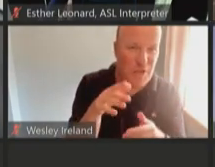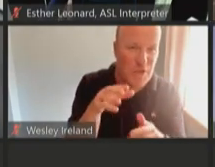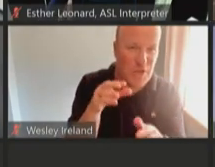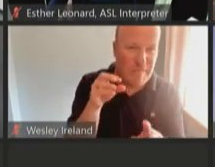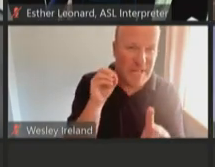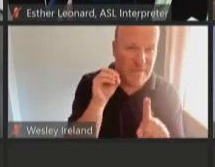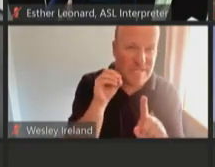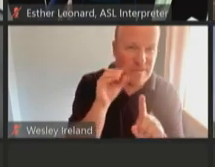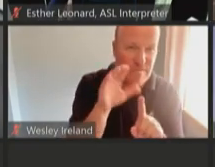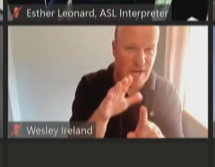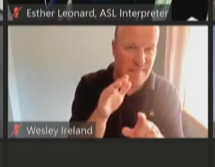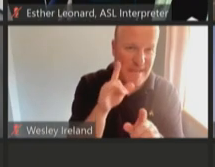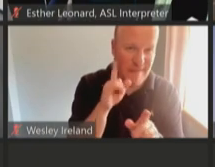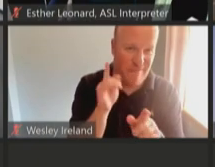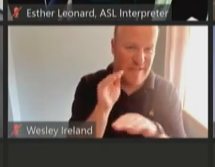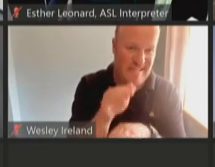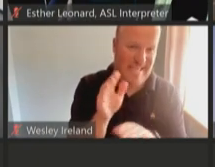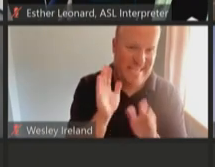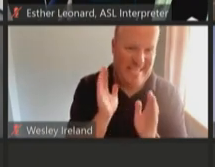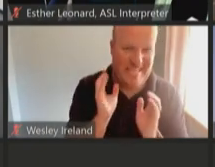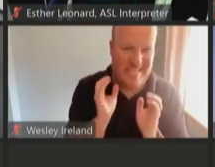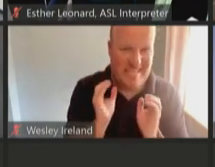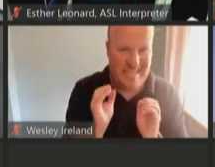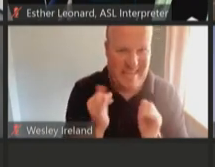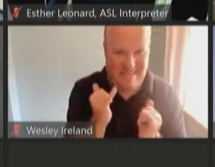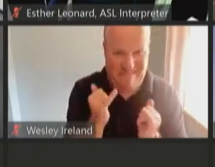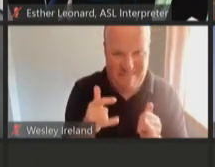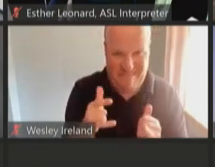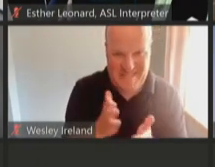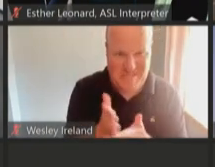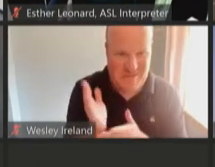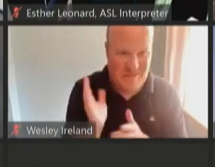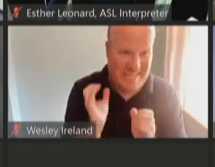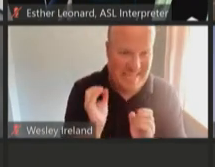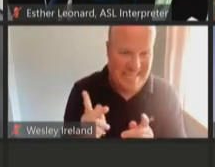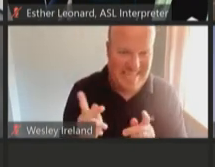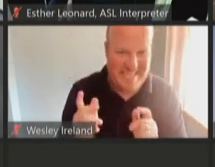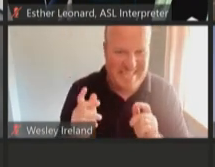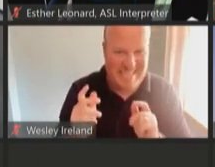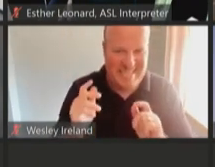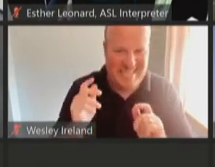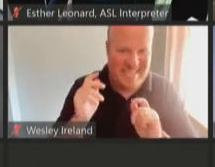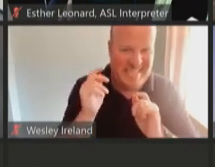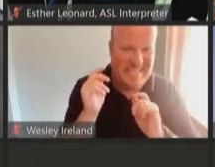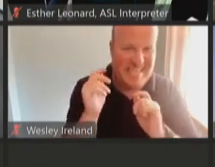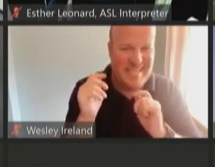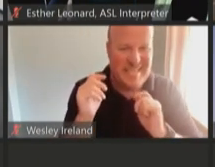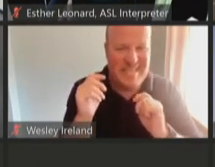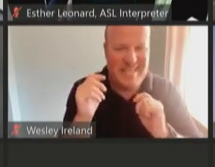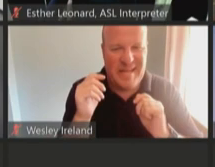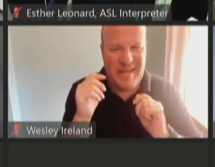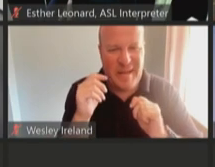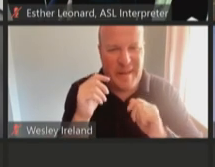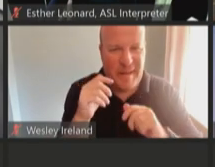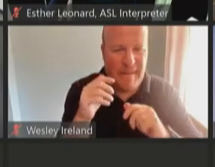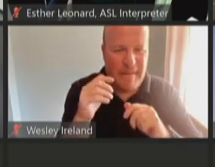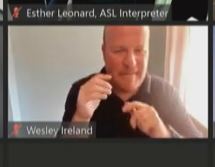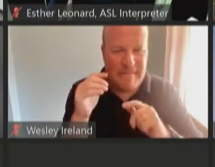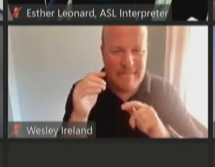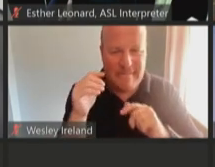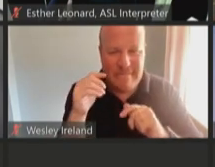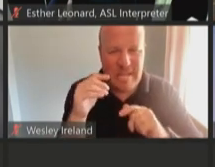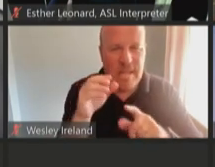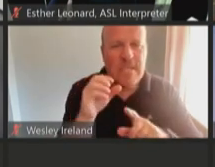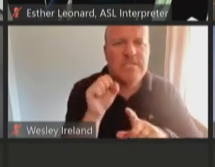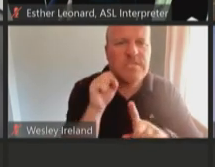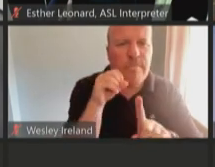I also wanted to let you know that Elizabeth is going to be our special advisory board member spotlight this evening.